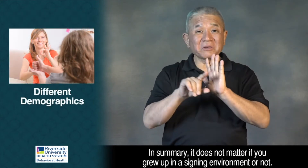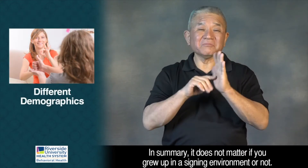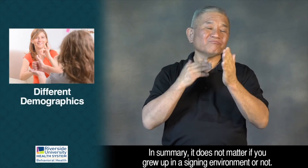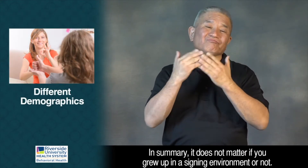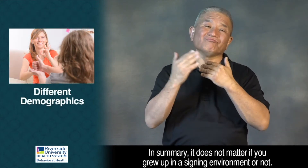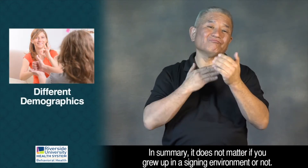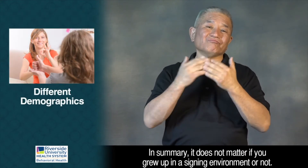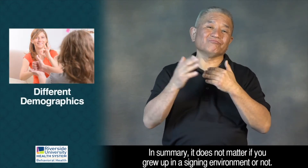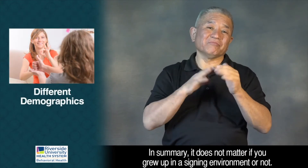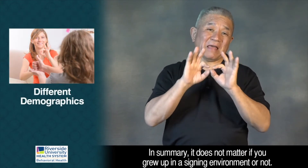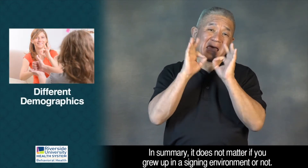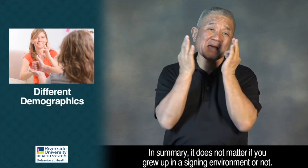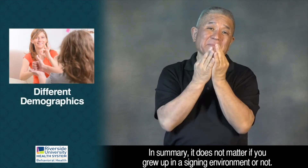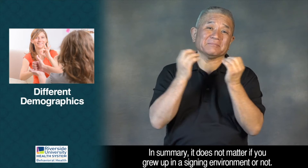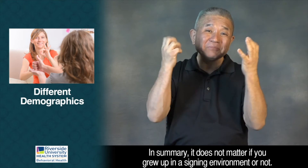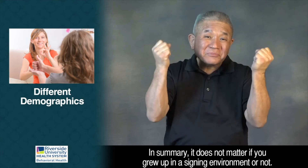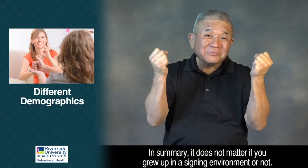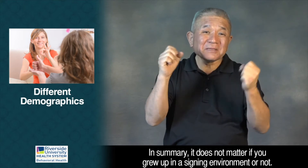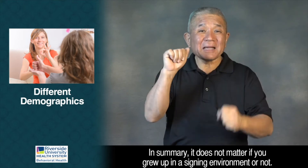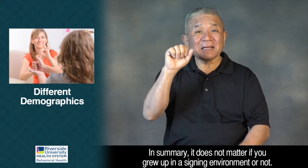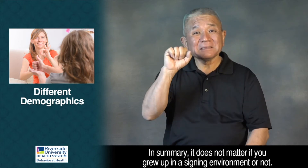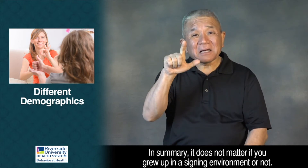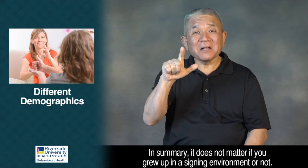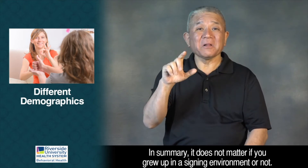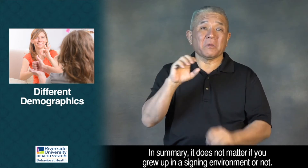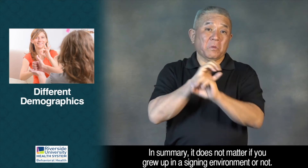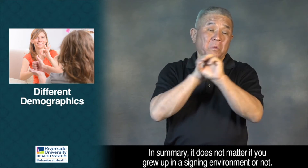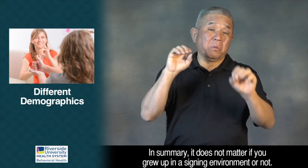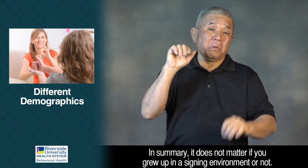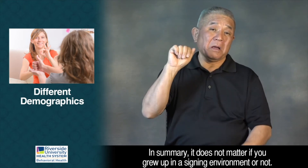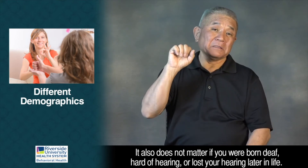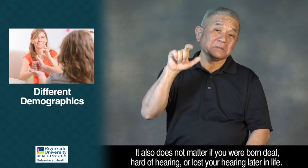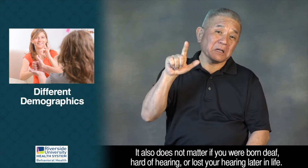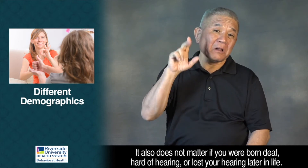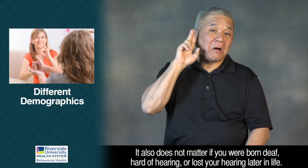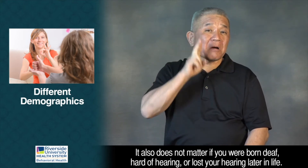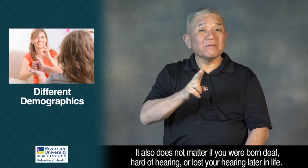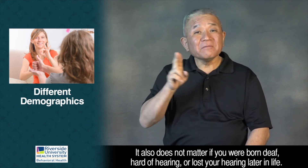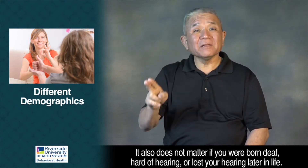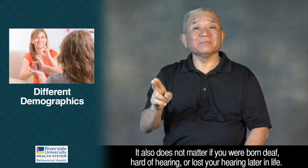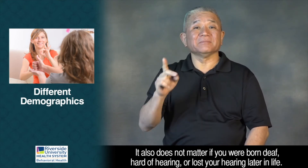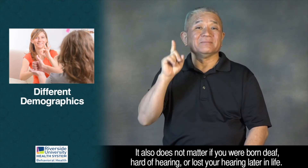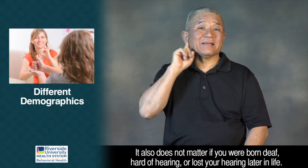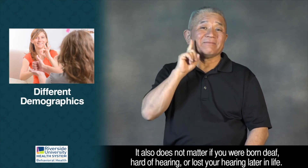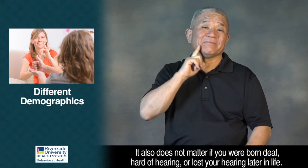In summary, it does not matter if you grew up in a signing environment or not. It also does not matter if you were born